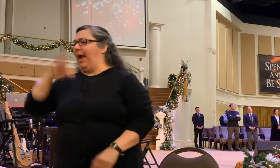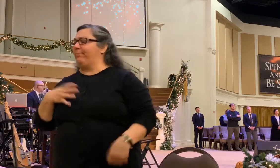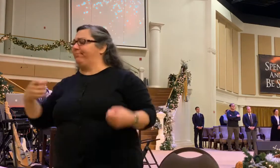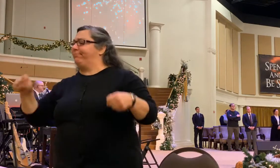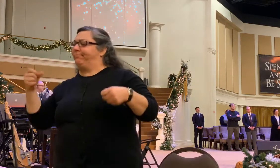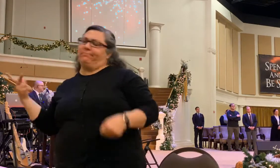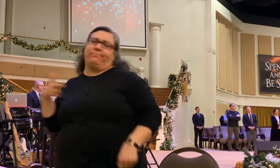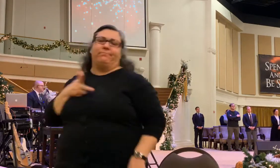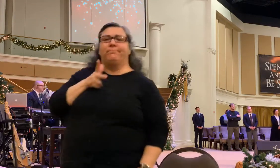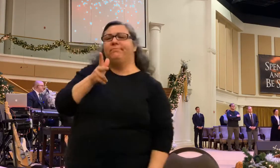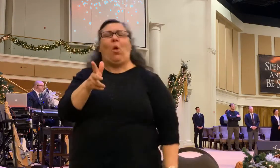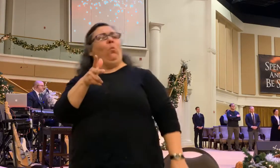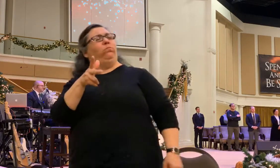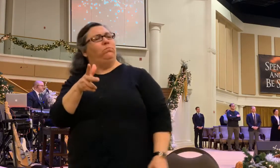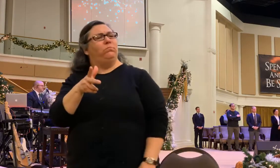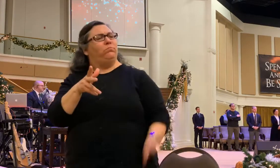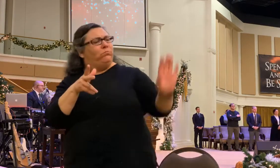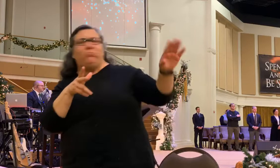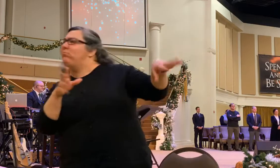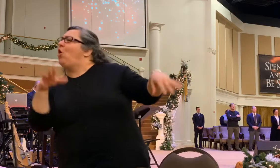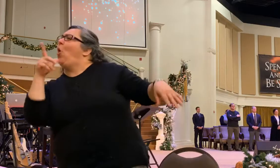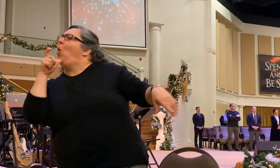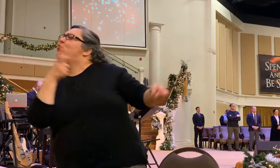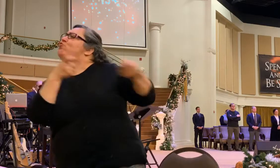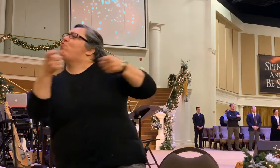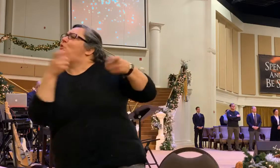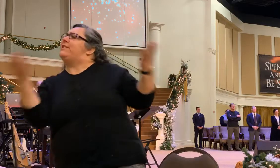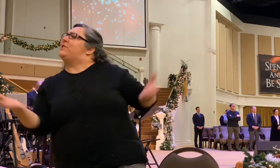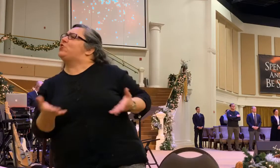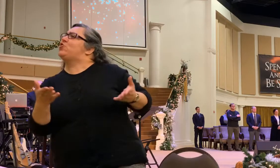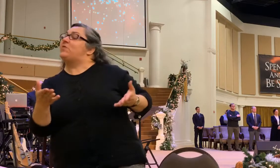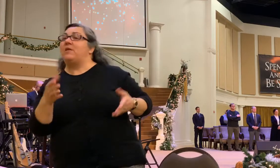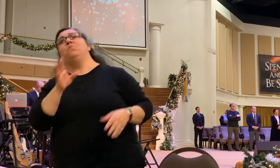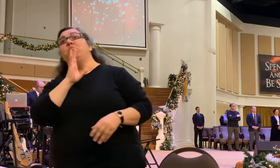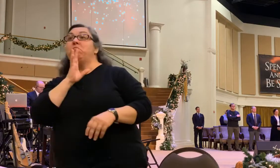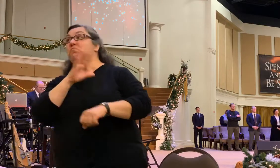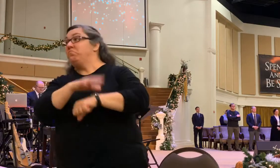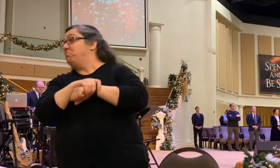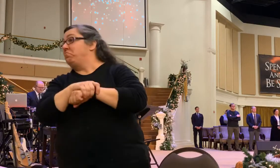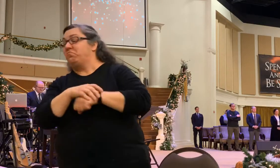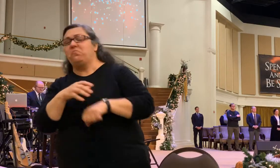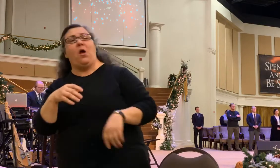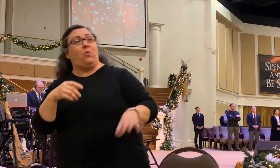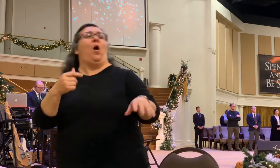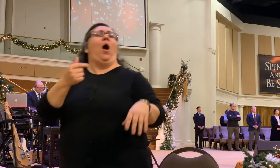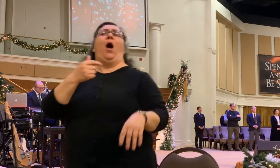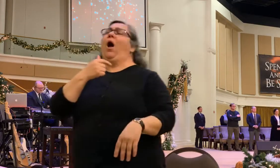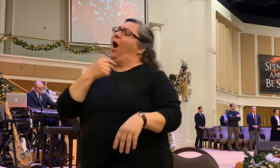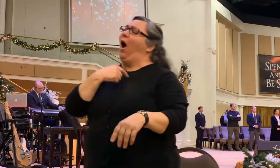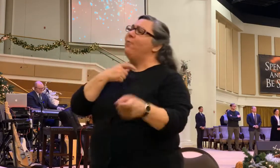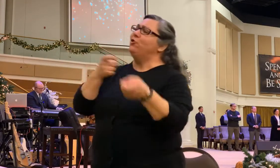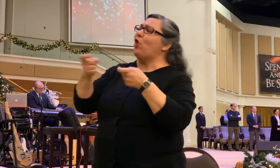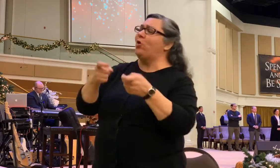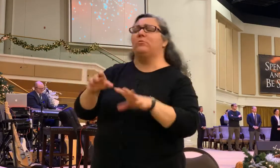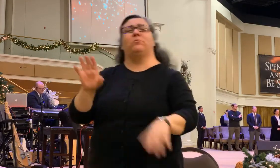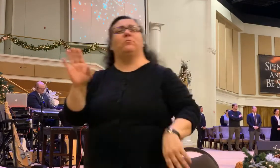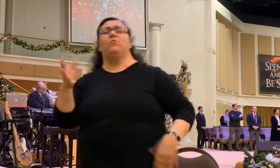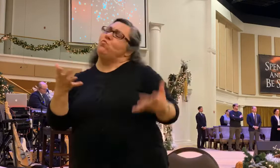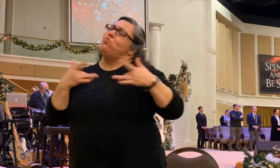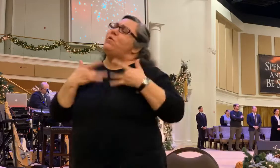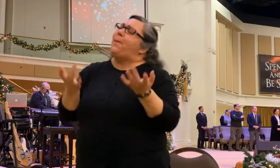parking lot. And he said, who's in charge here? He spoke pretty good English. I said, well, I'm in charge. What you